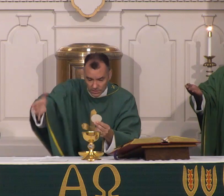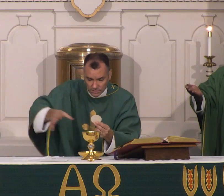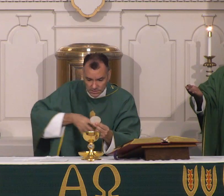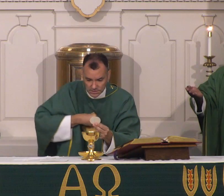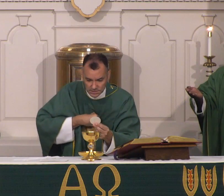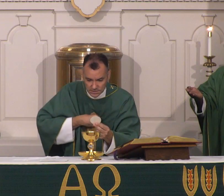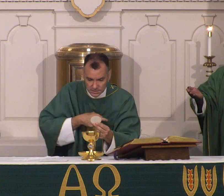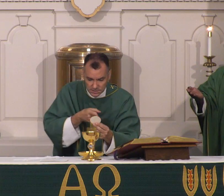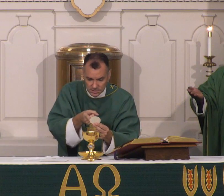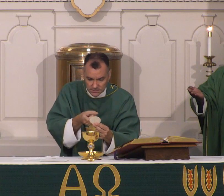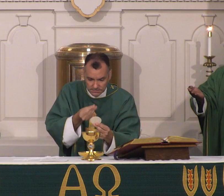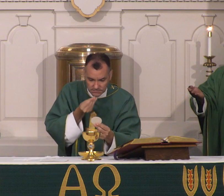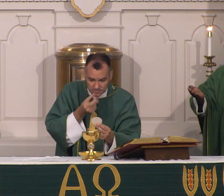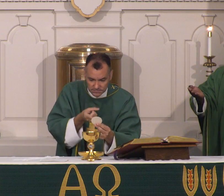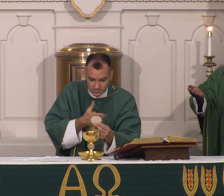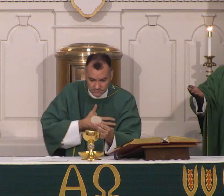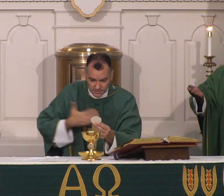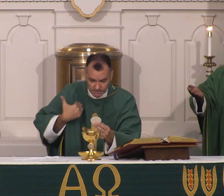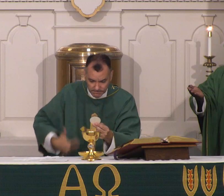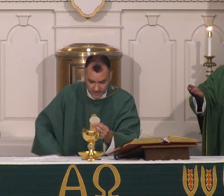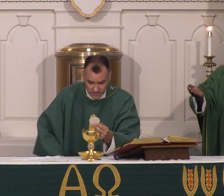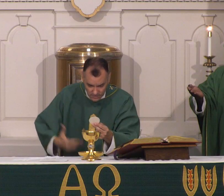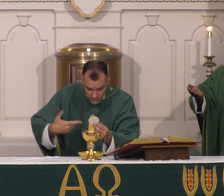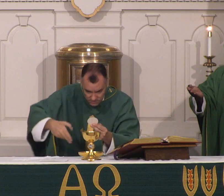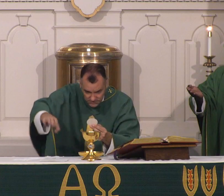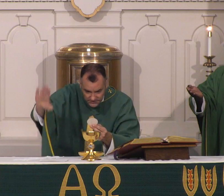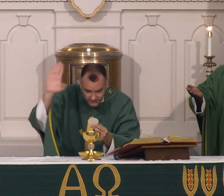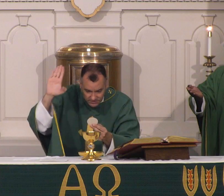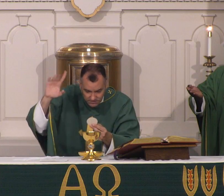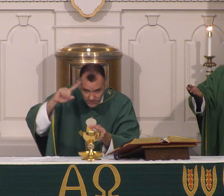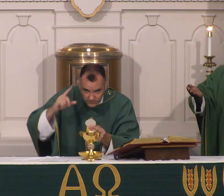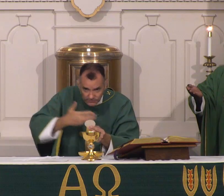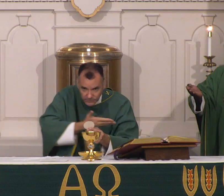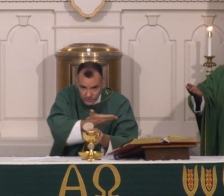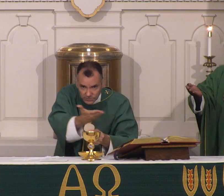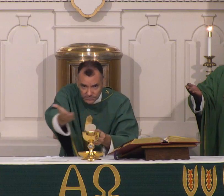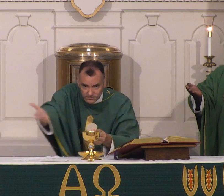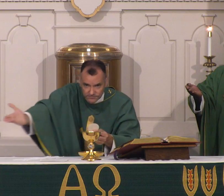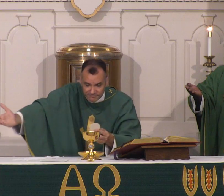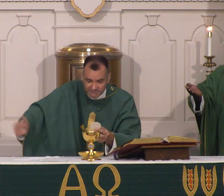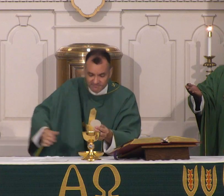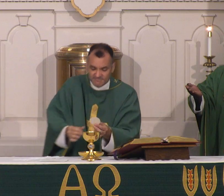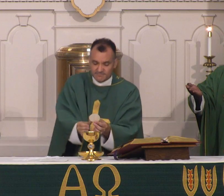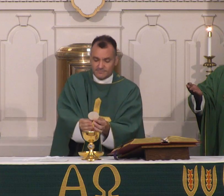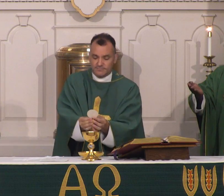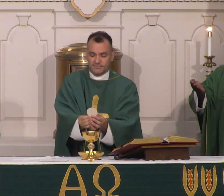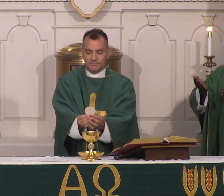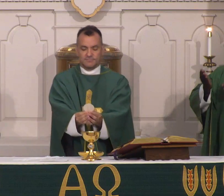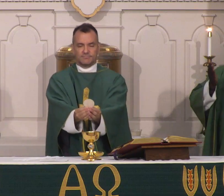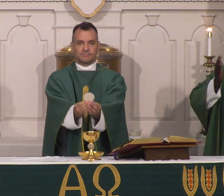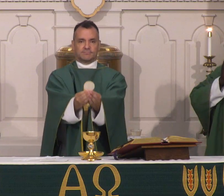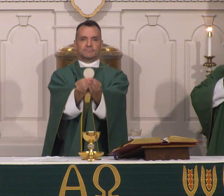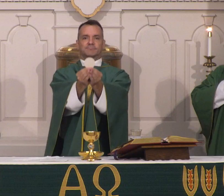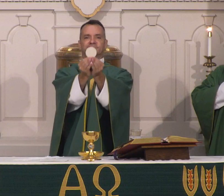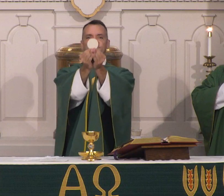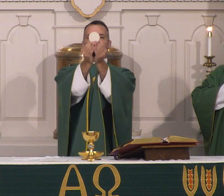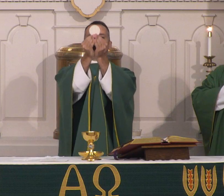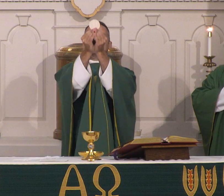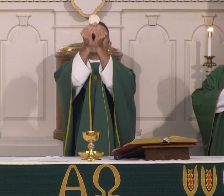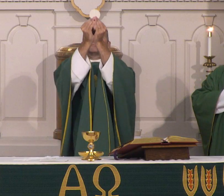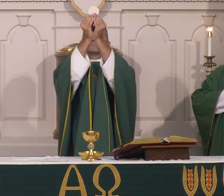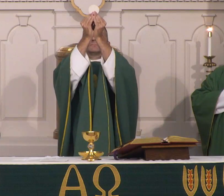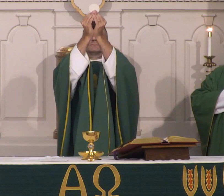"Take this, all of you, and eat of it, for this is my body, which will be given up for you."